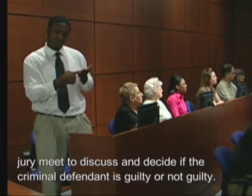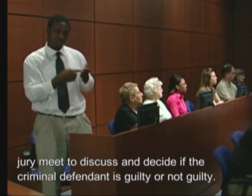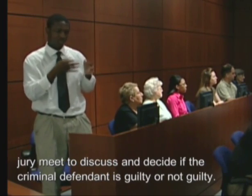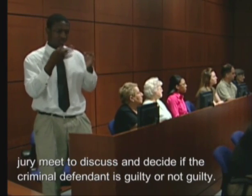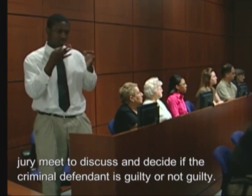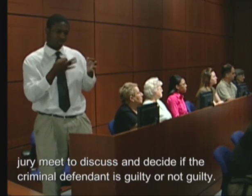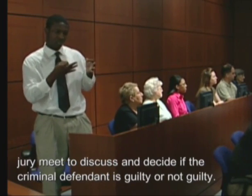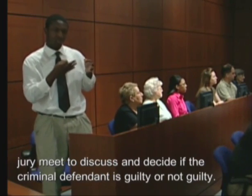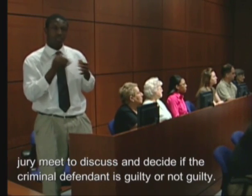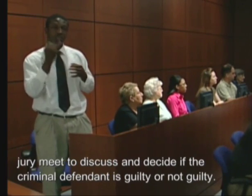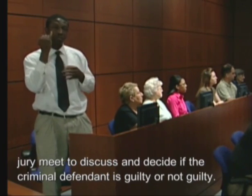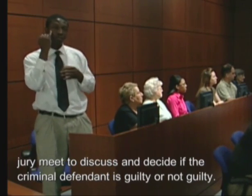or not guilty.